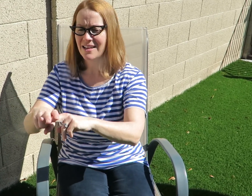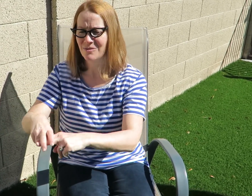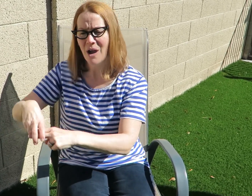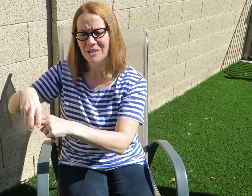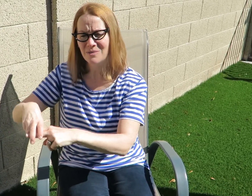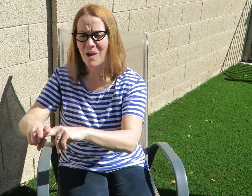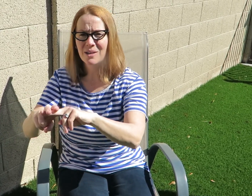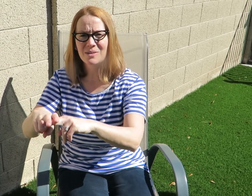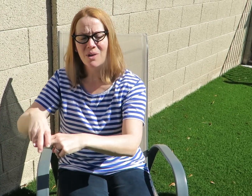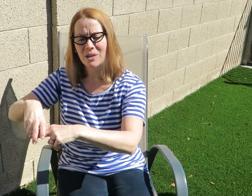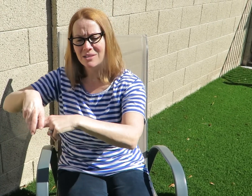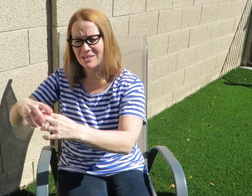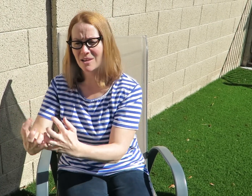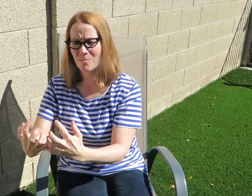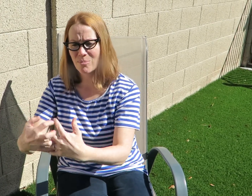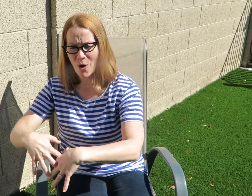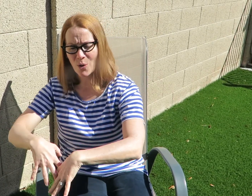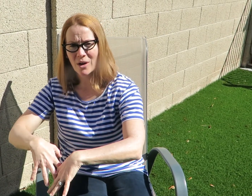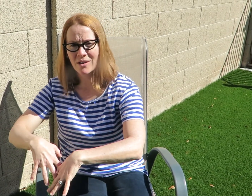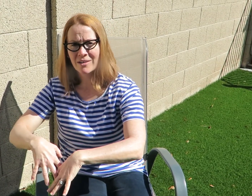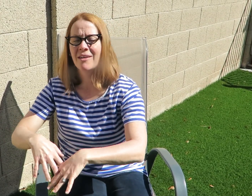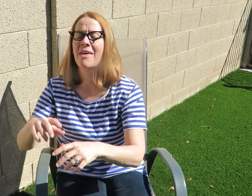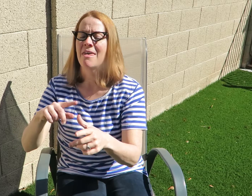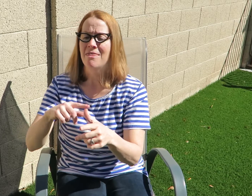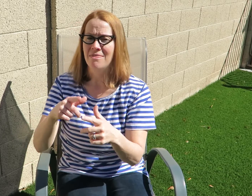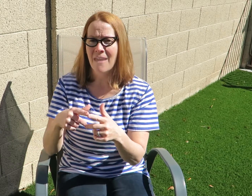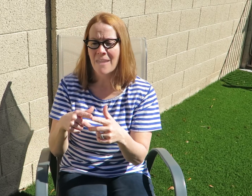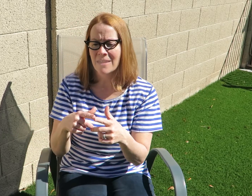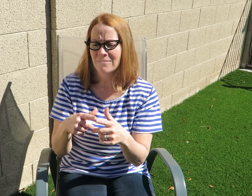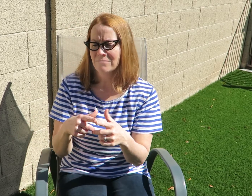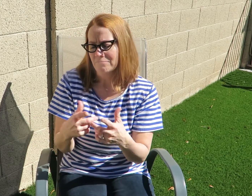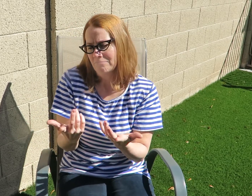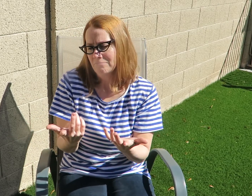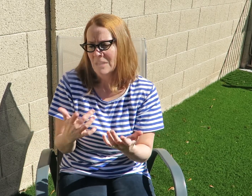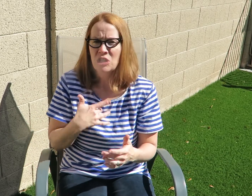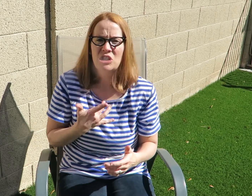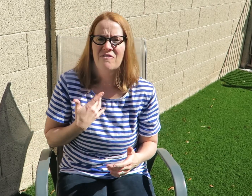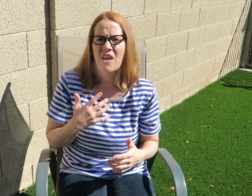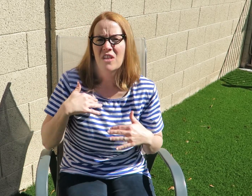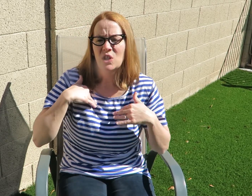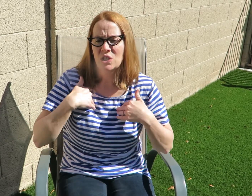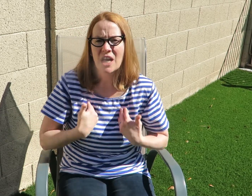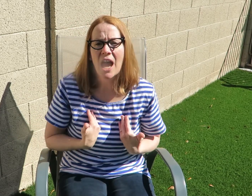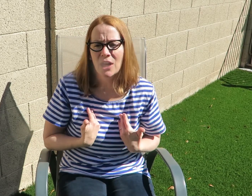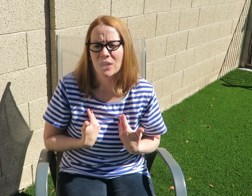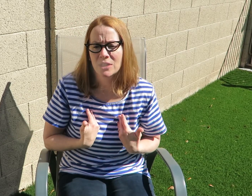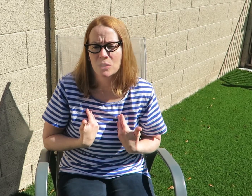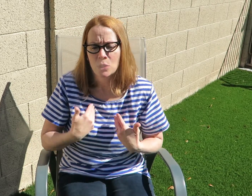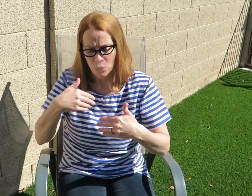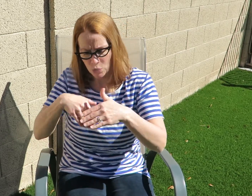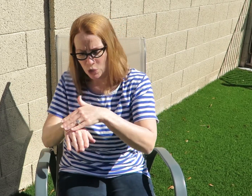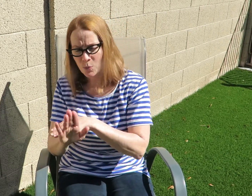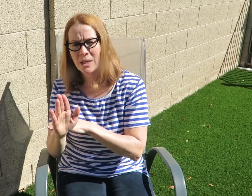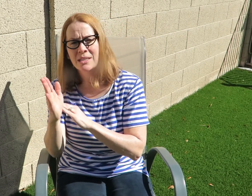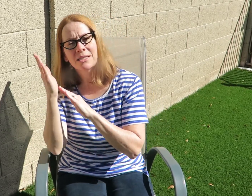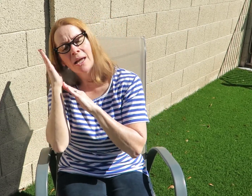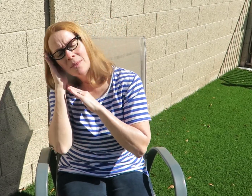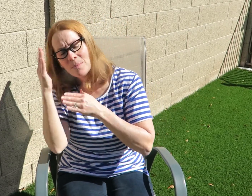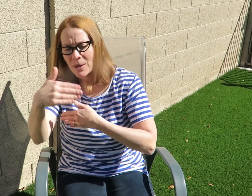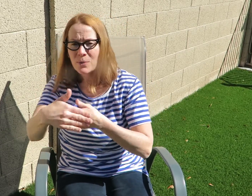and rocked and rocked and rocked until it broke. Then she felt a little tired, so she went inside the